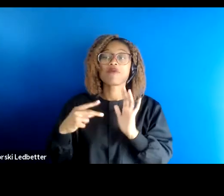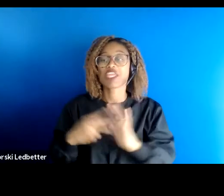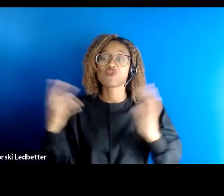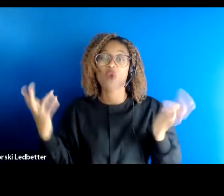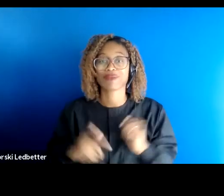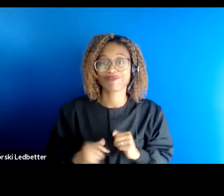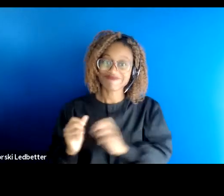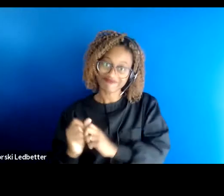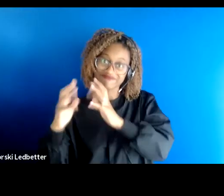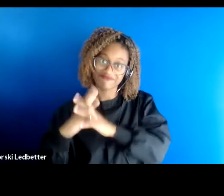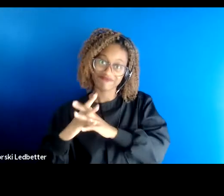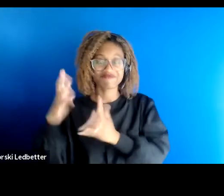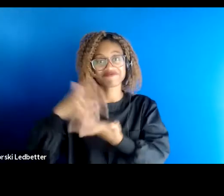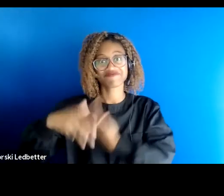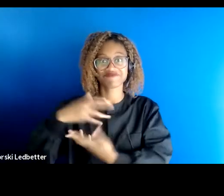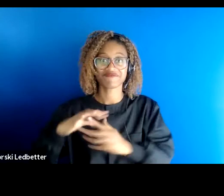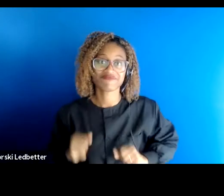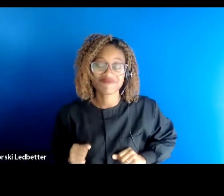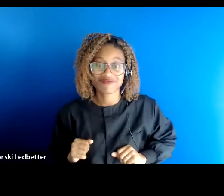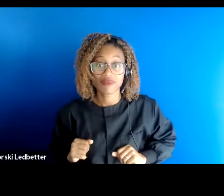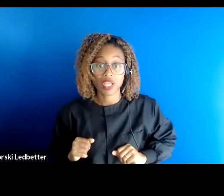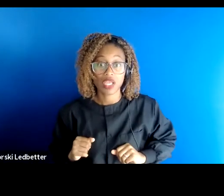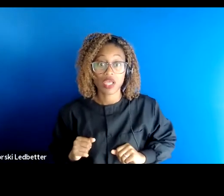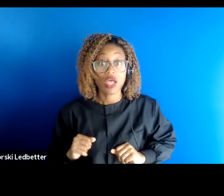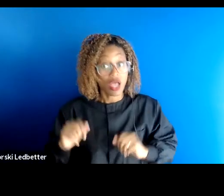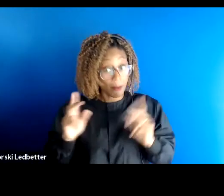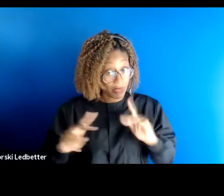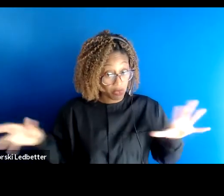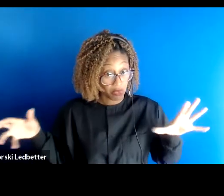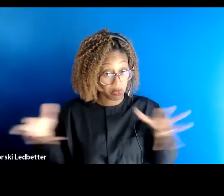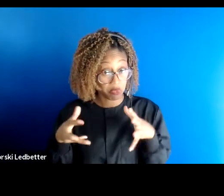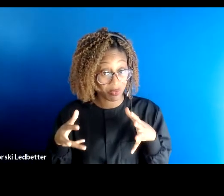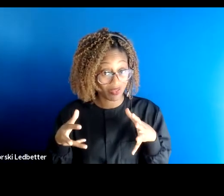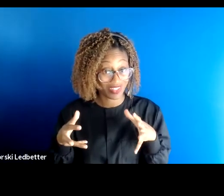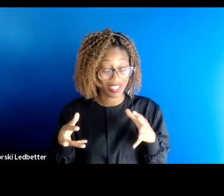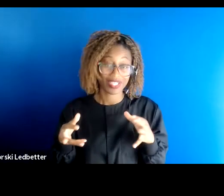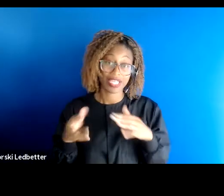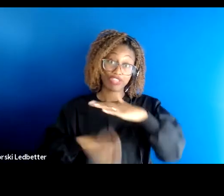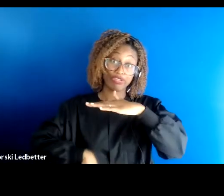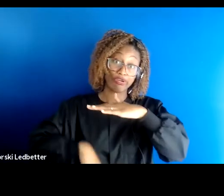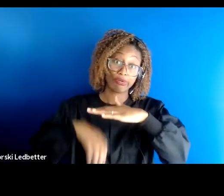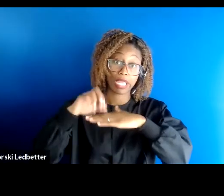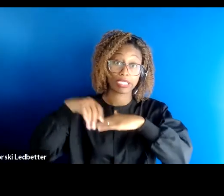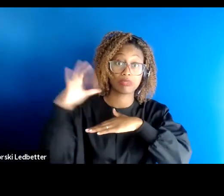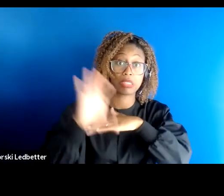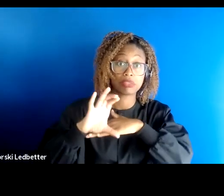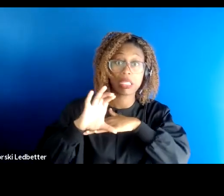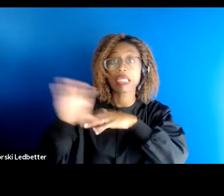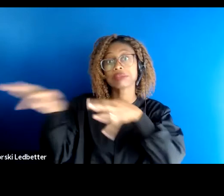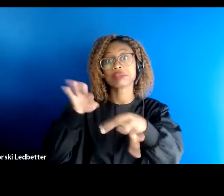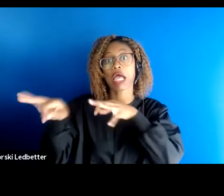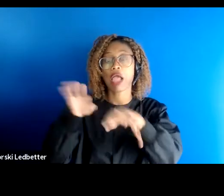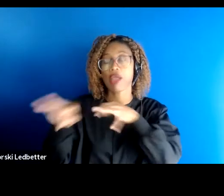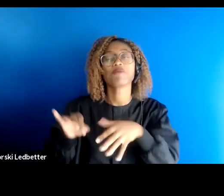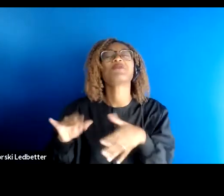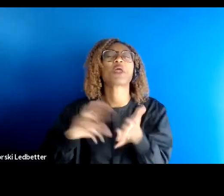And then based on those people coming together and saying, this is what this means, either explicitly, so they're sitting around the table and saying, talking about